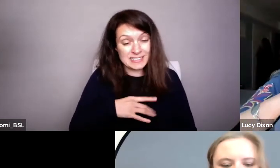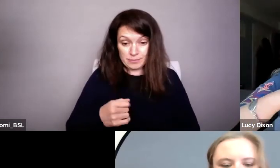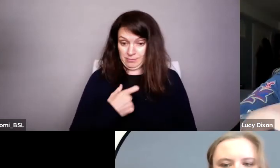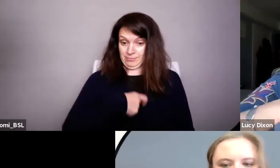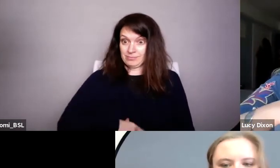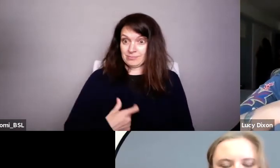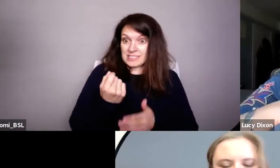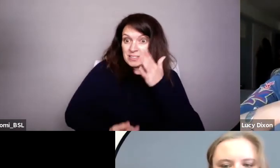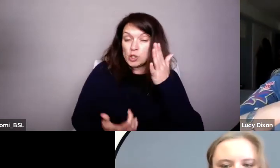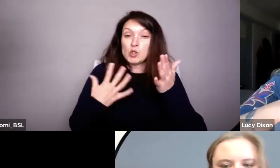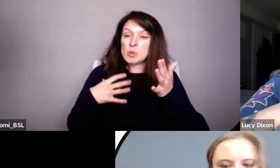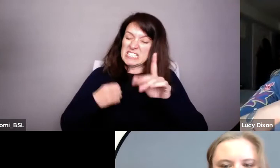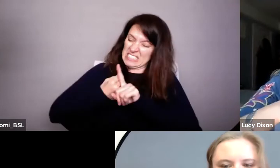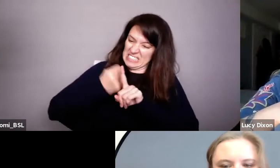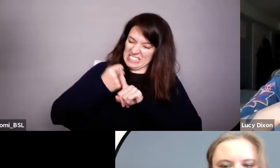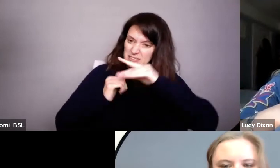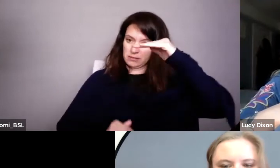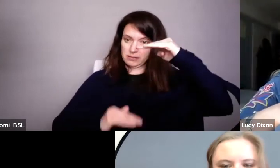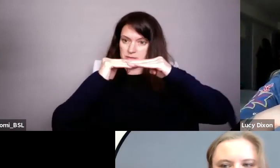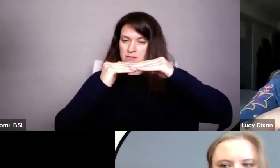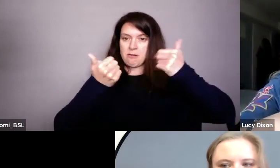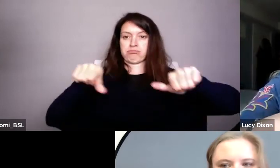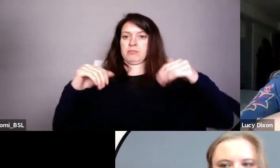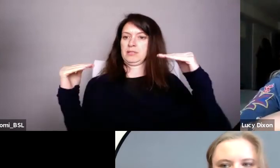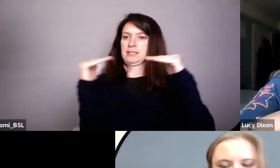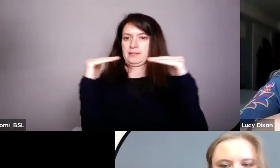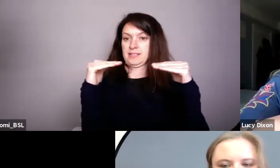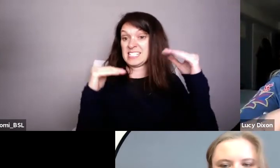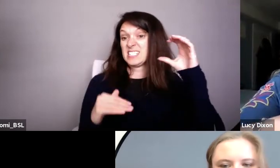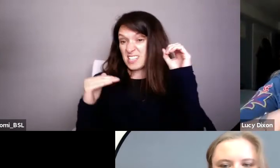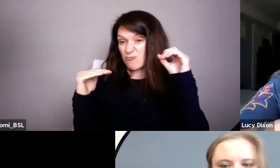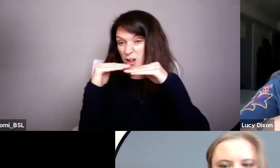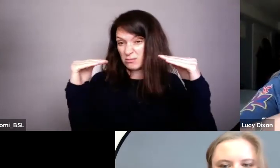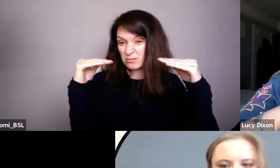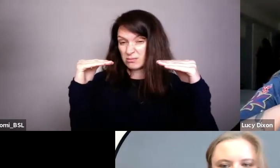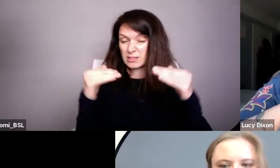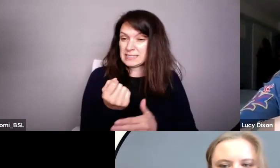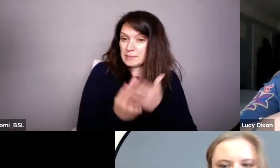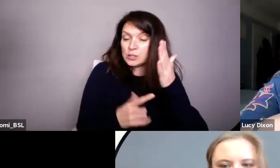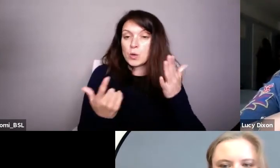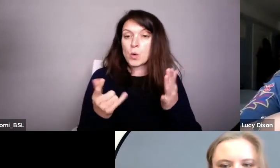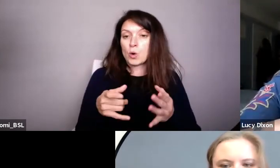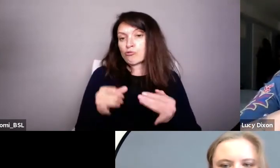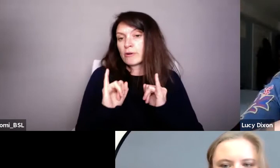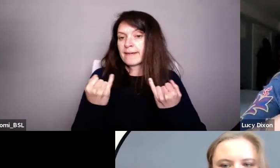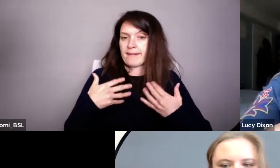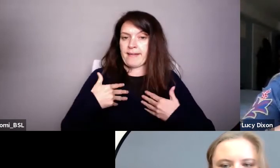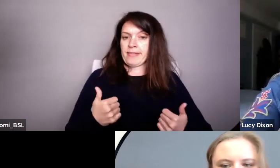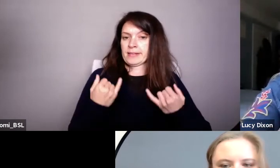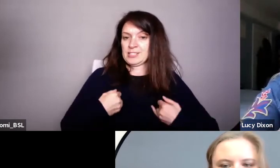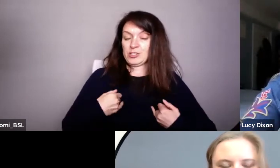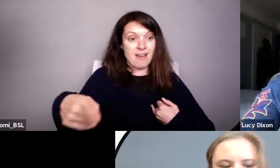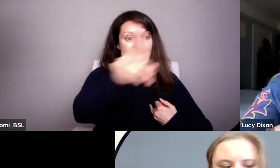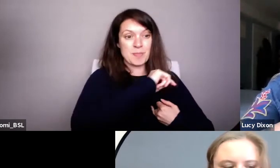just to get to 0. If you have a disability or a chronic health condition, just to get to where everyone else is at, you have to do